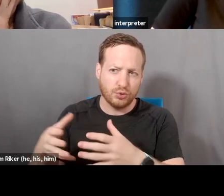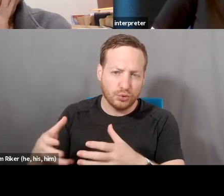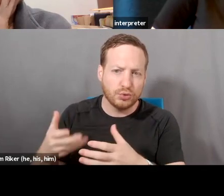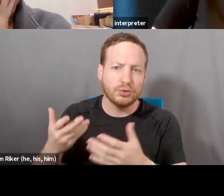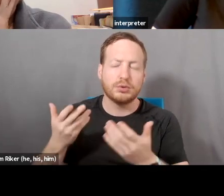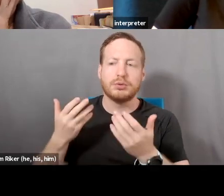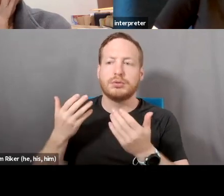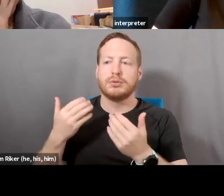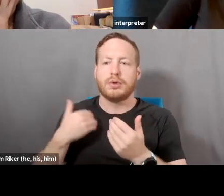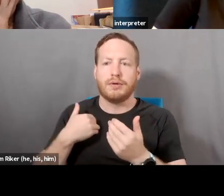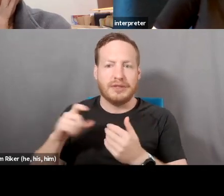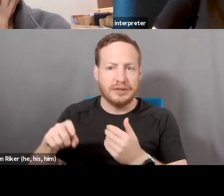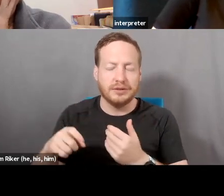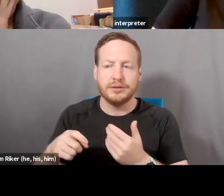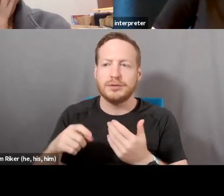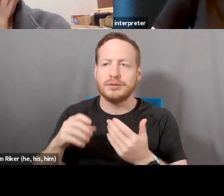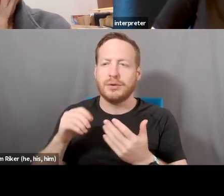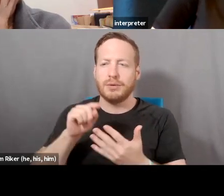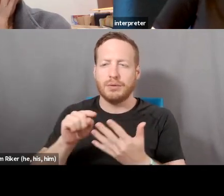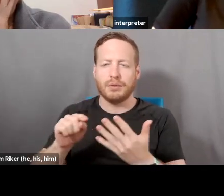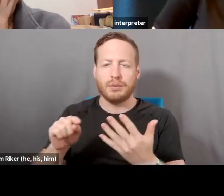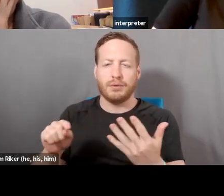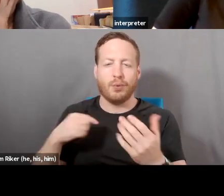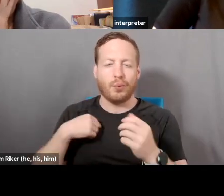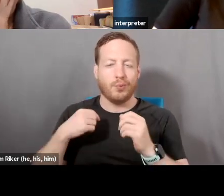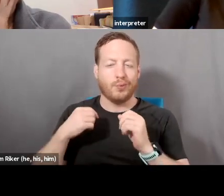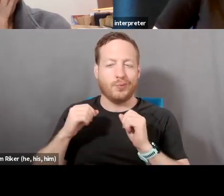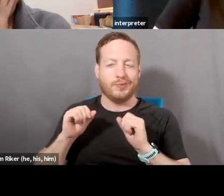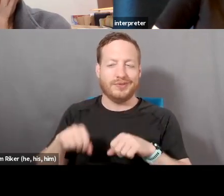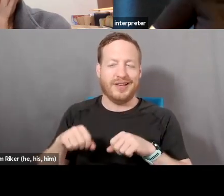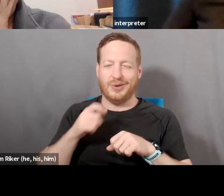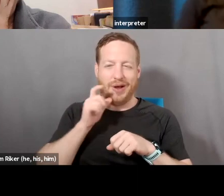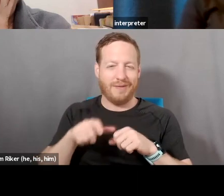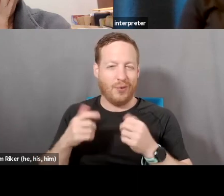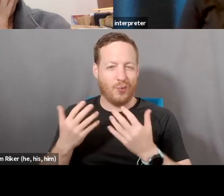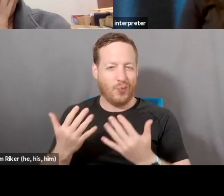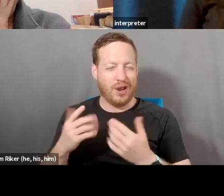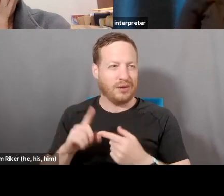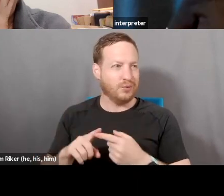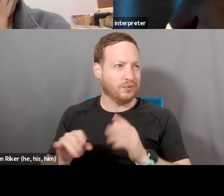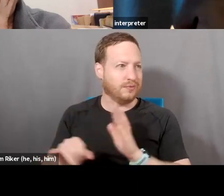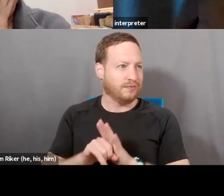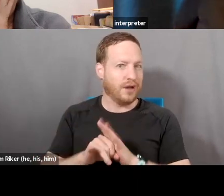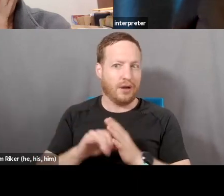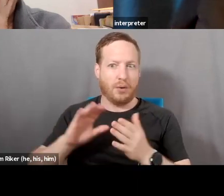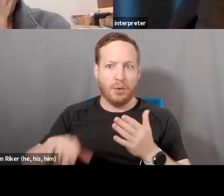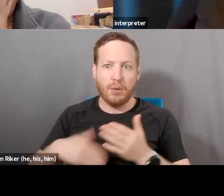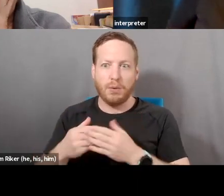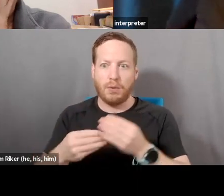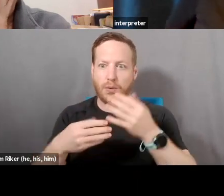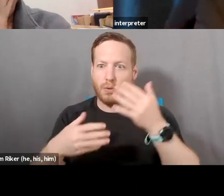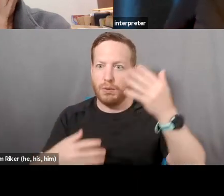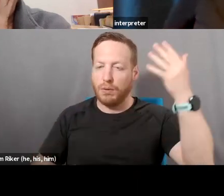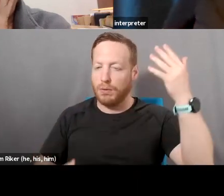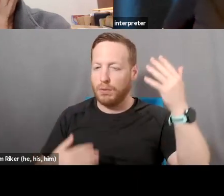We have a lot of immigration community. So those different things, we don't have to